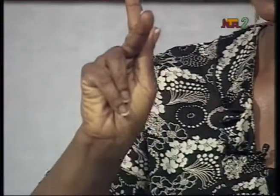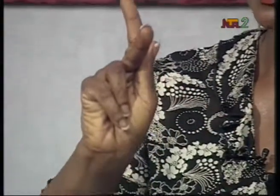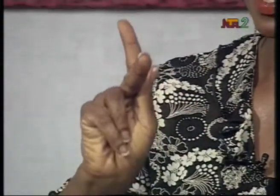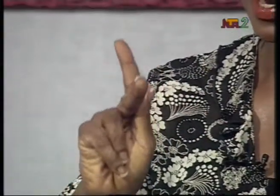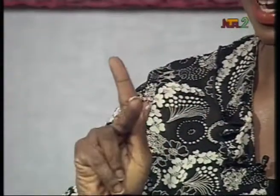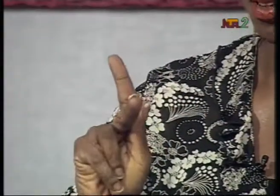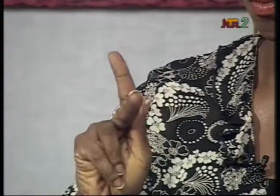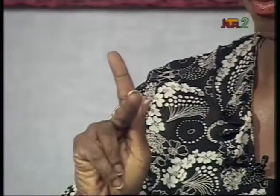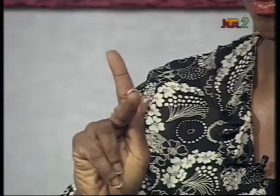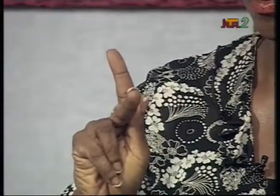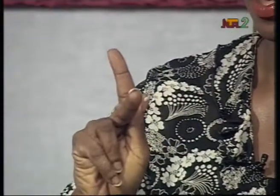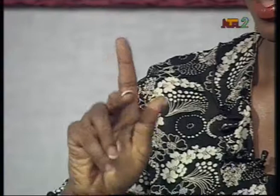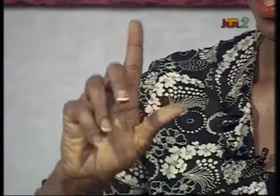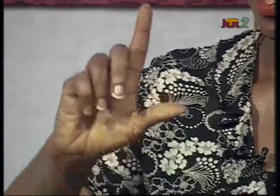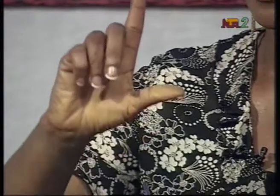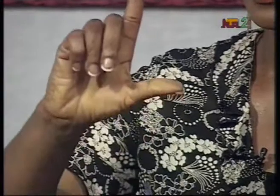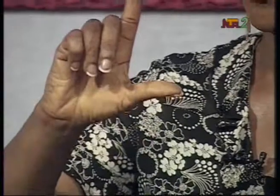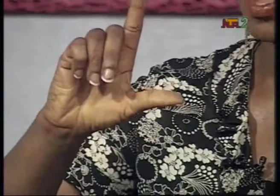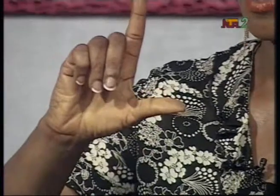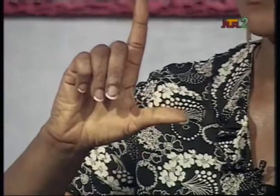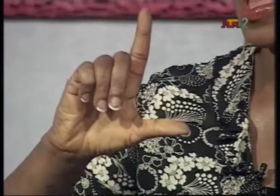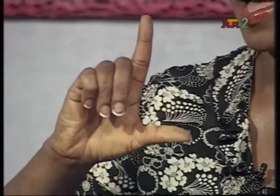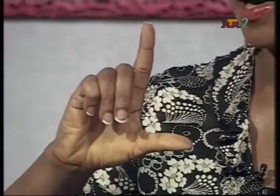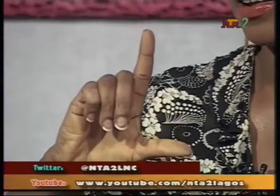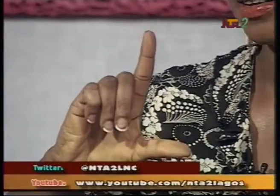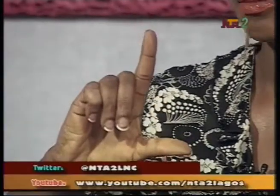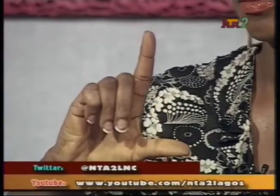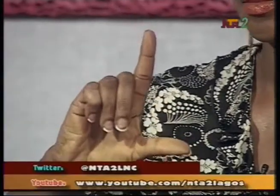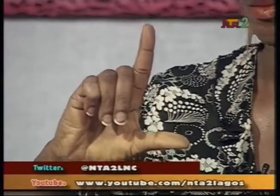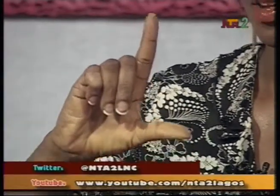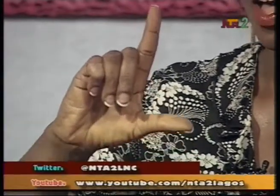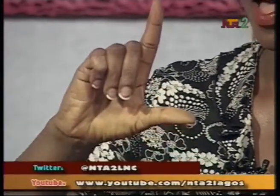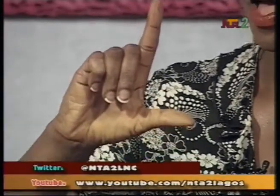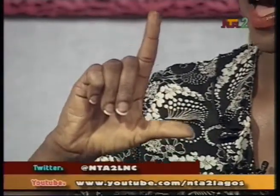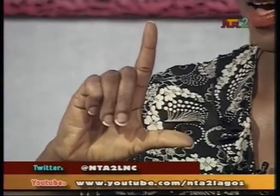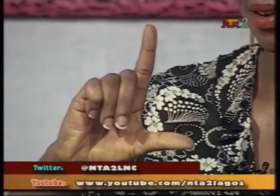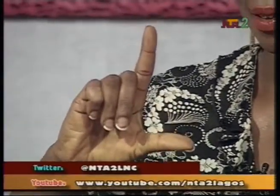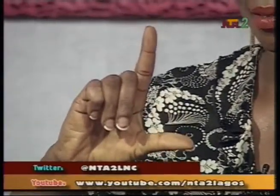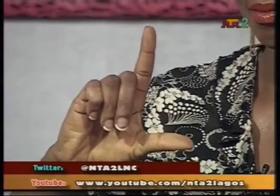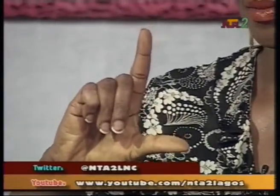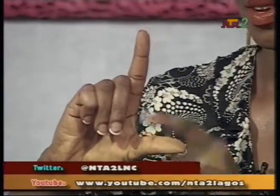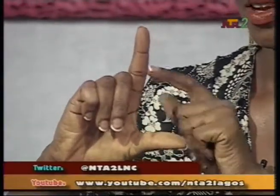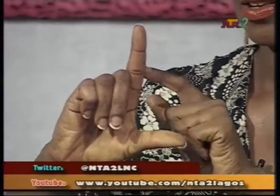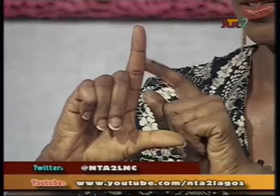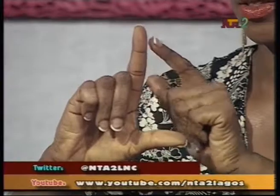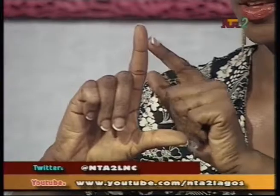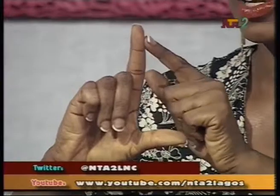letter K. And then we have L. L. The index